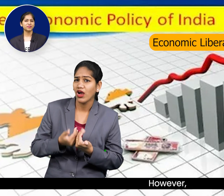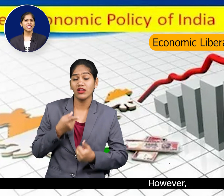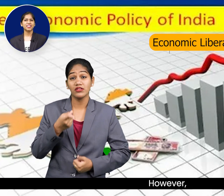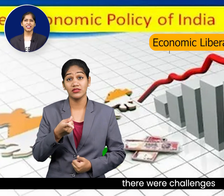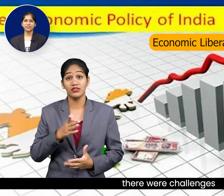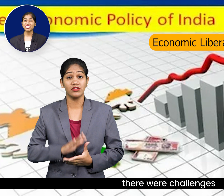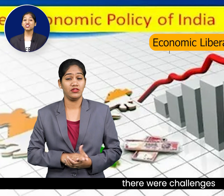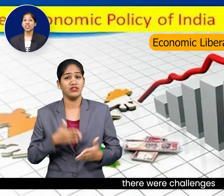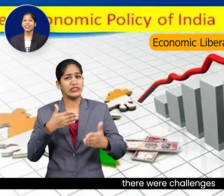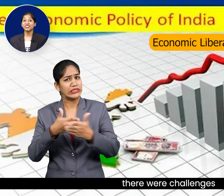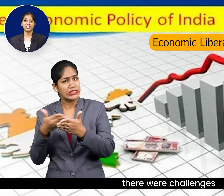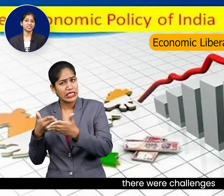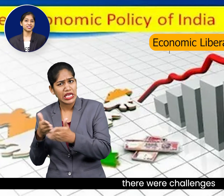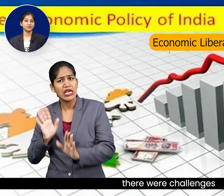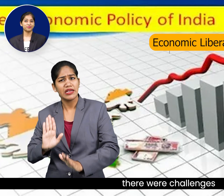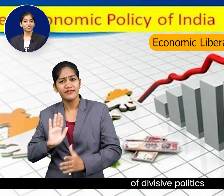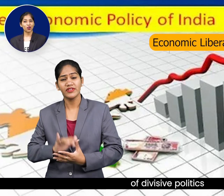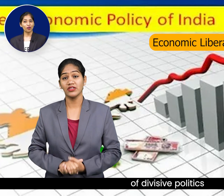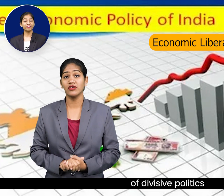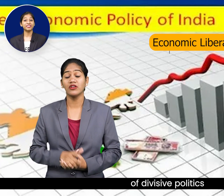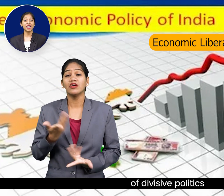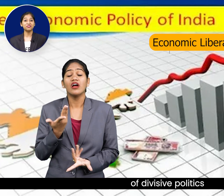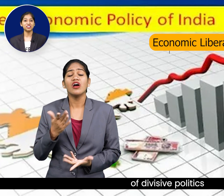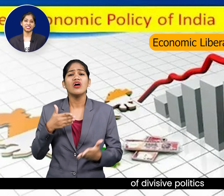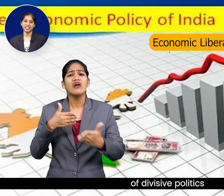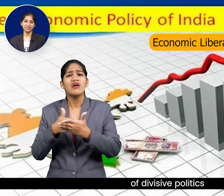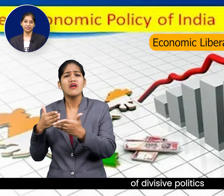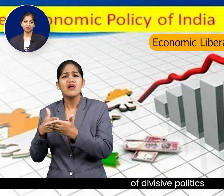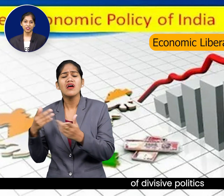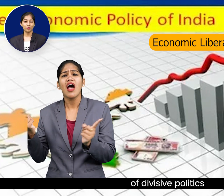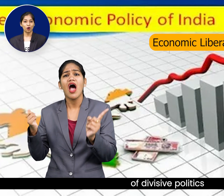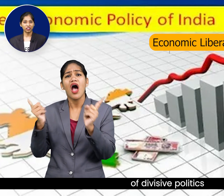However, there were challenges of